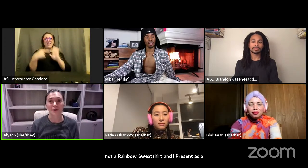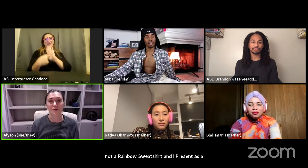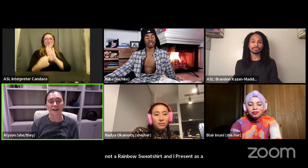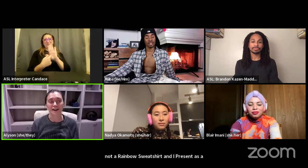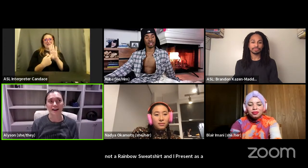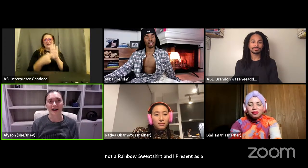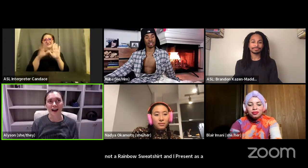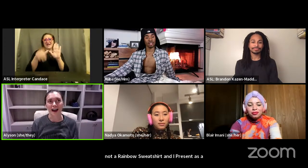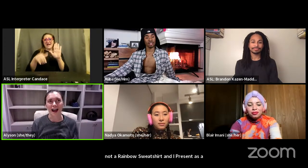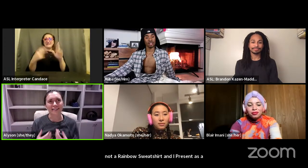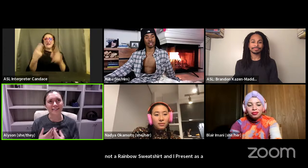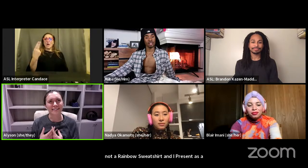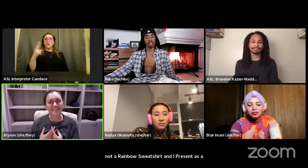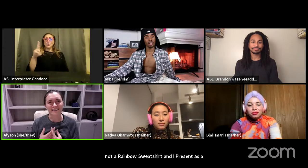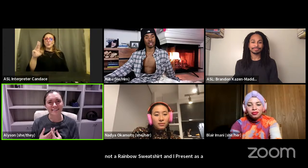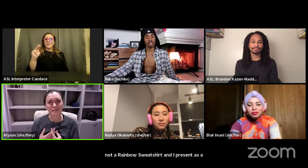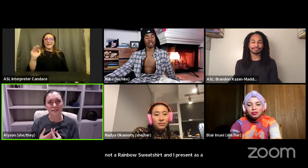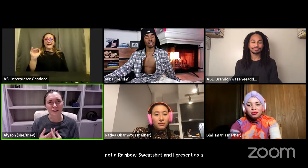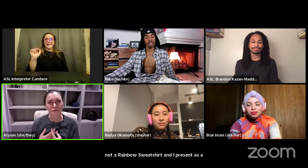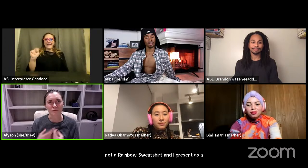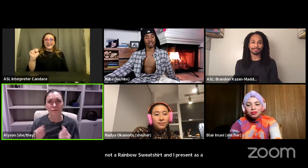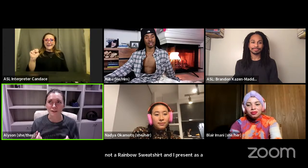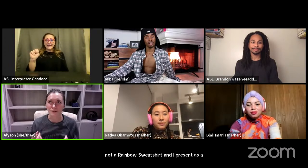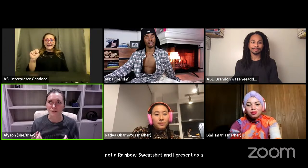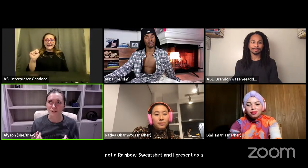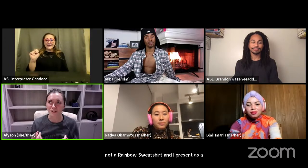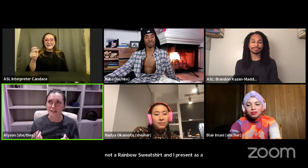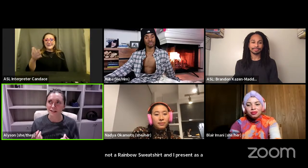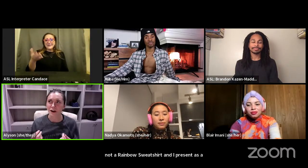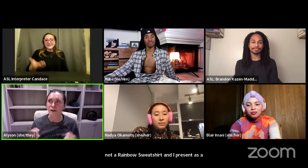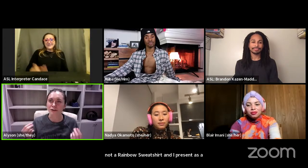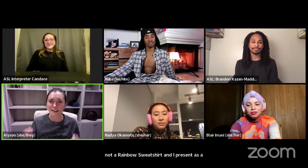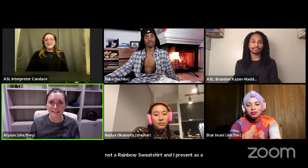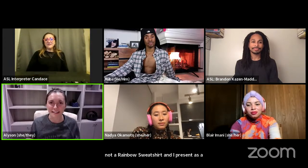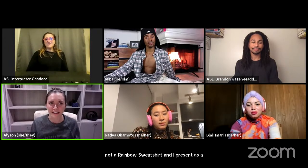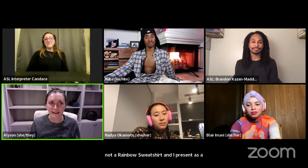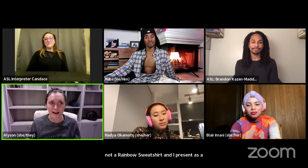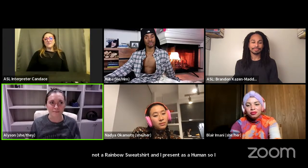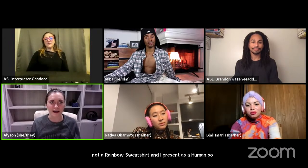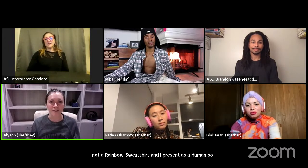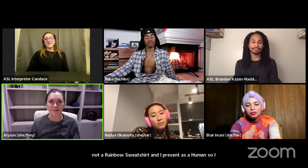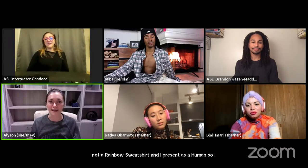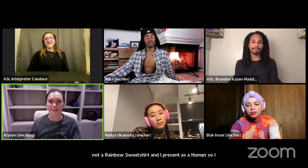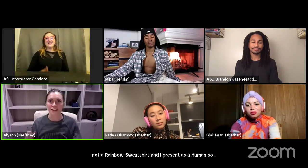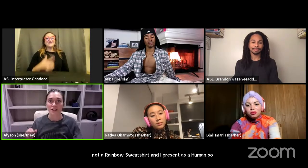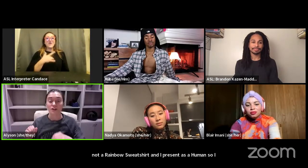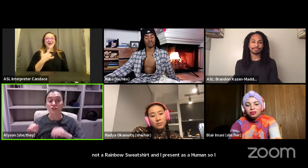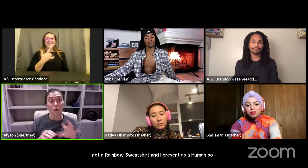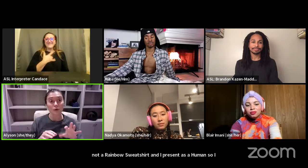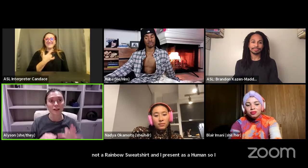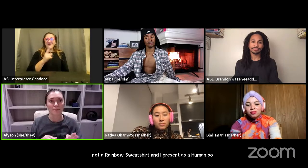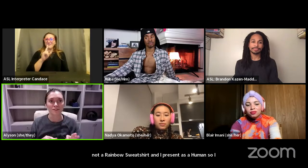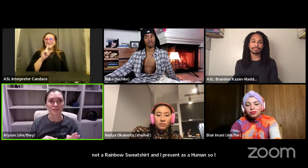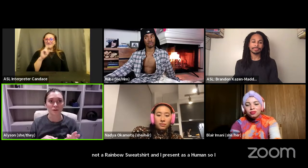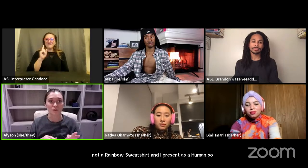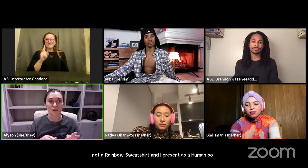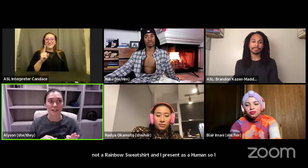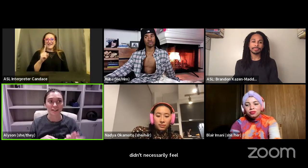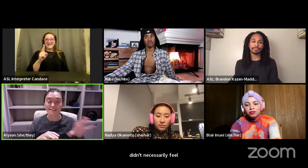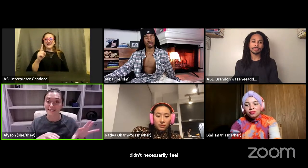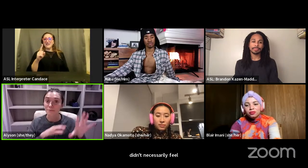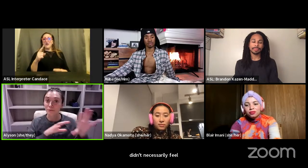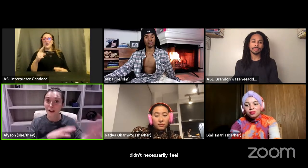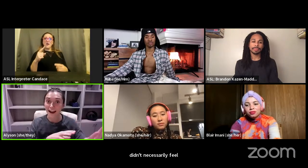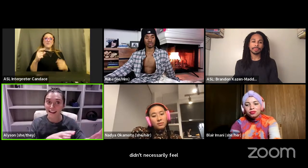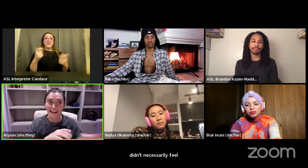So I didn't necessarily feel authentic about, like, showing up to